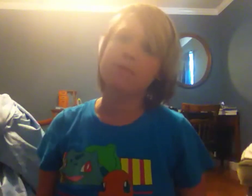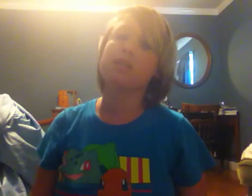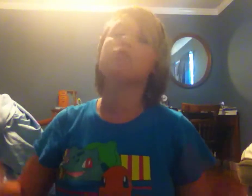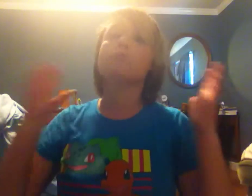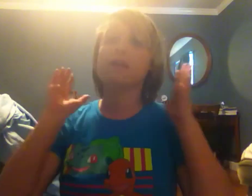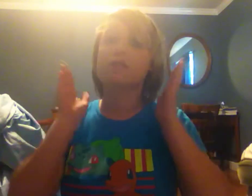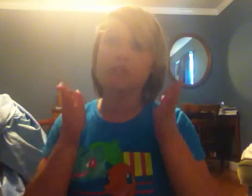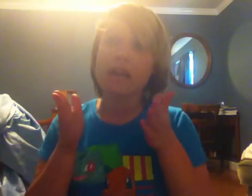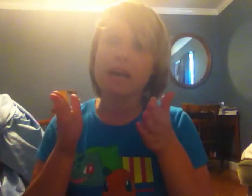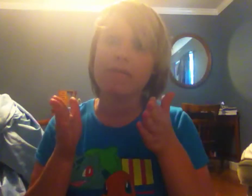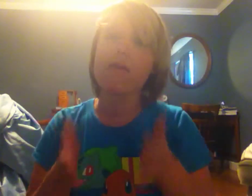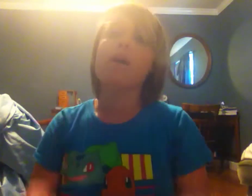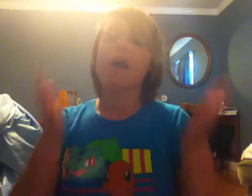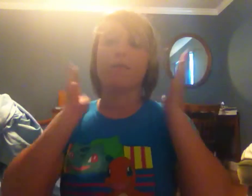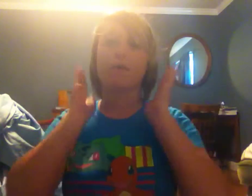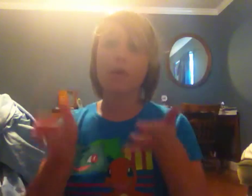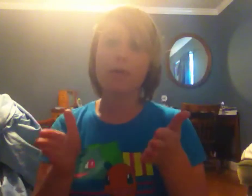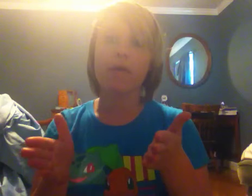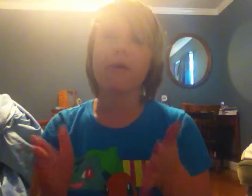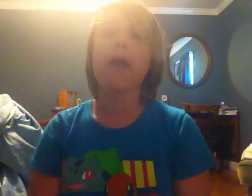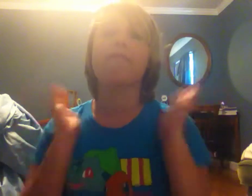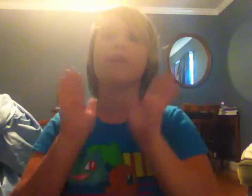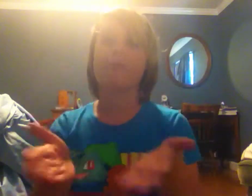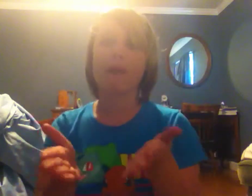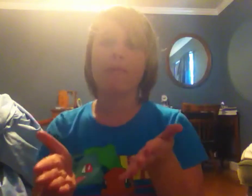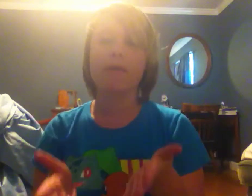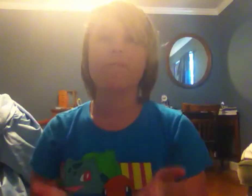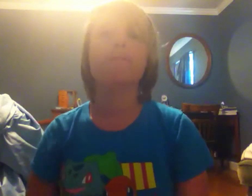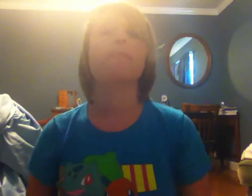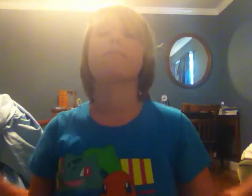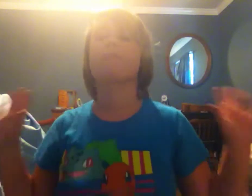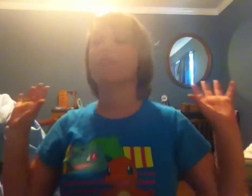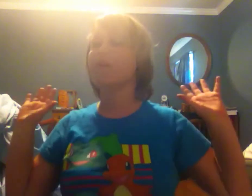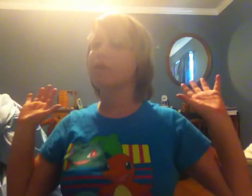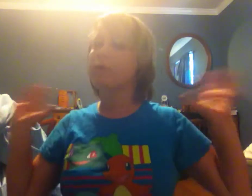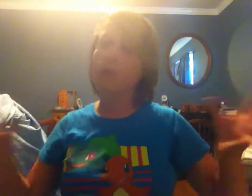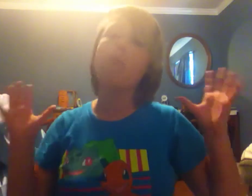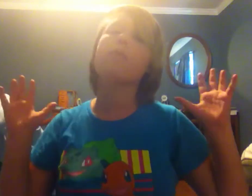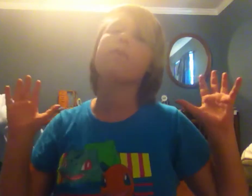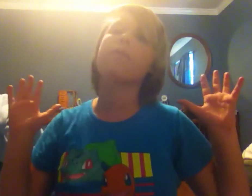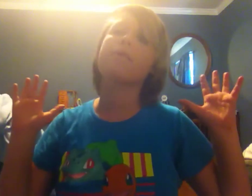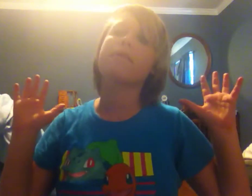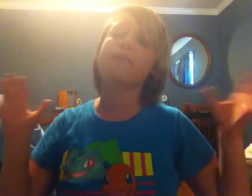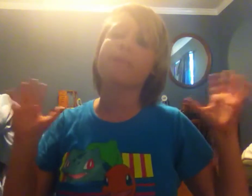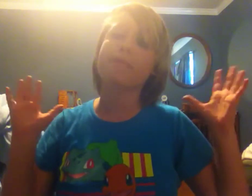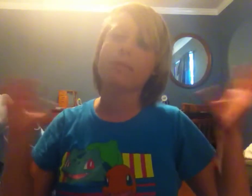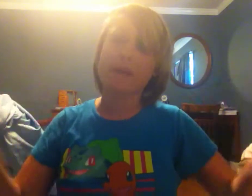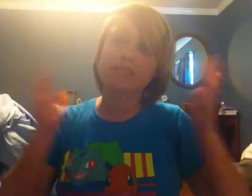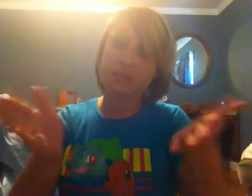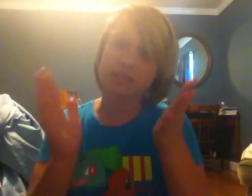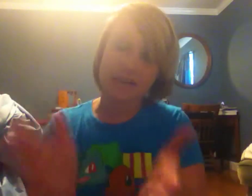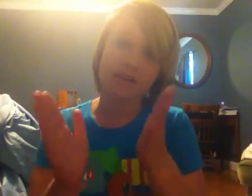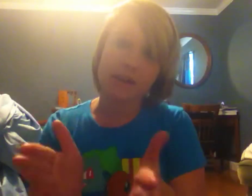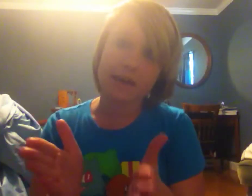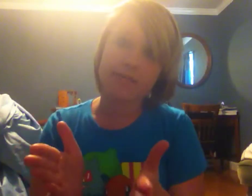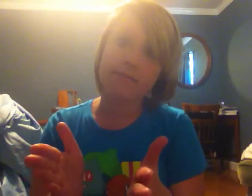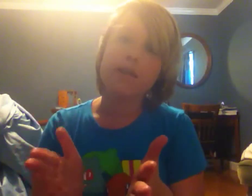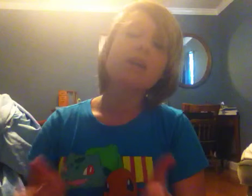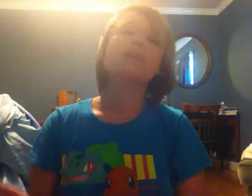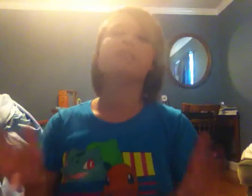suspended. You want to have a good life, have a good career, have a good family. You won't make something out of your life. You